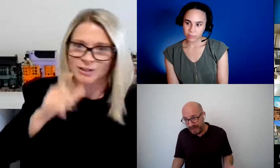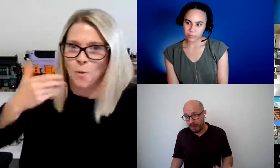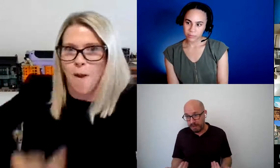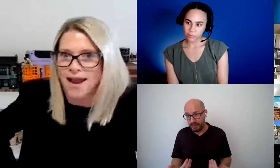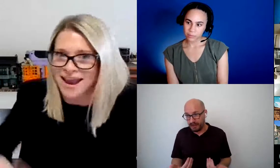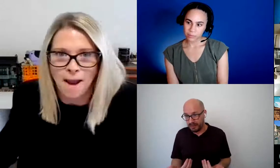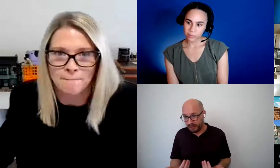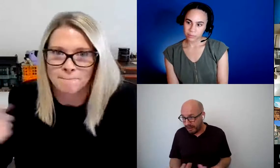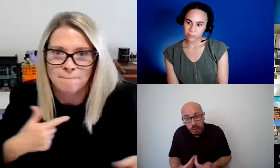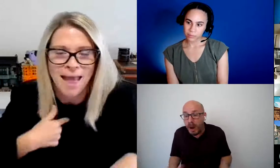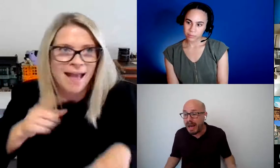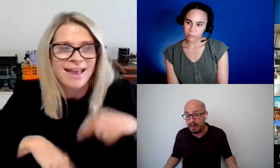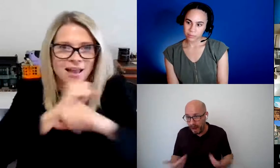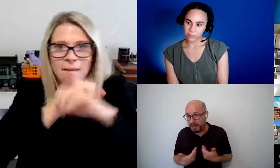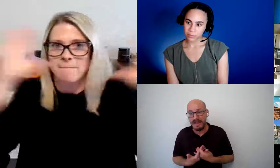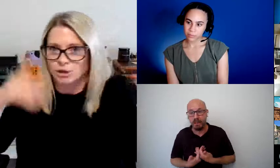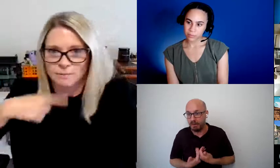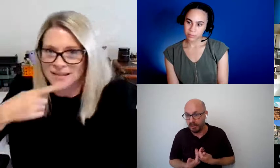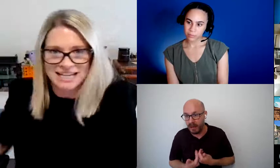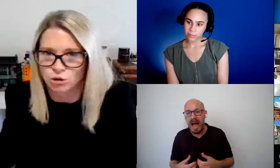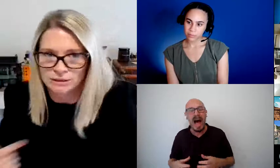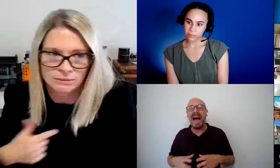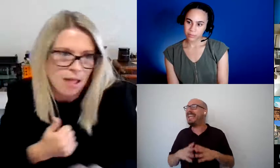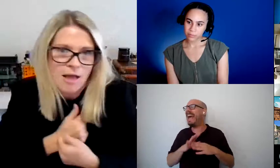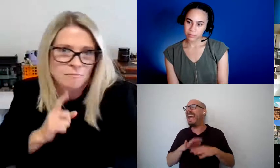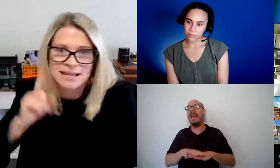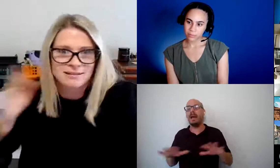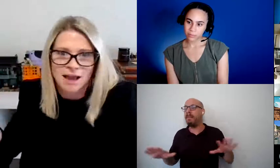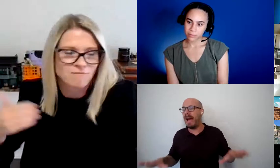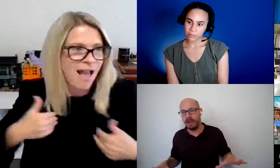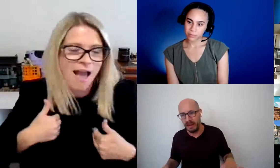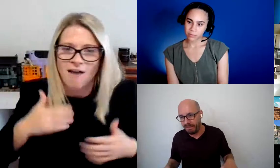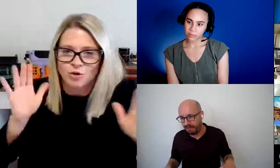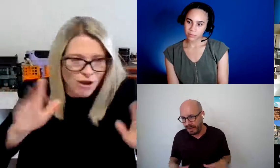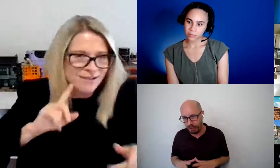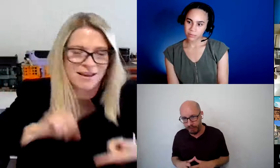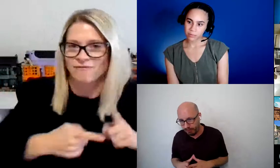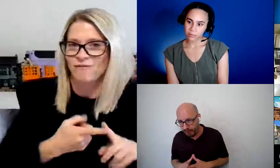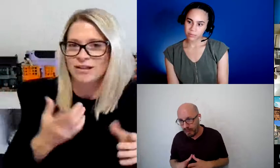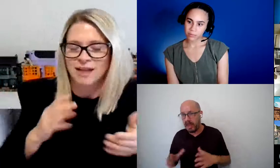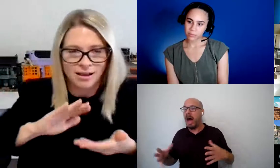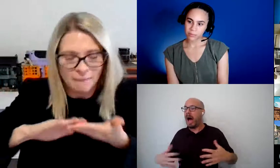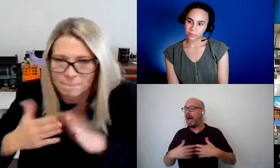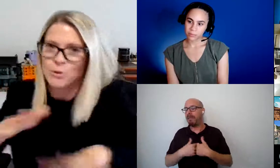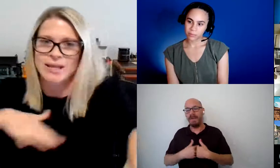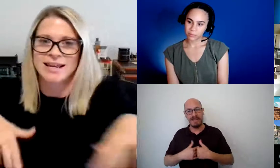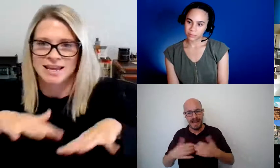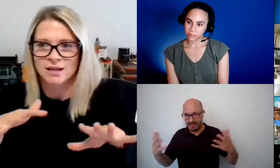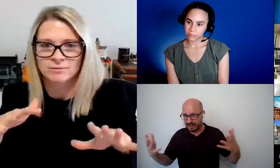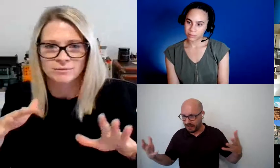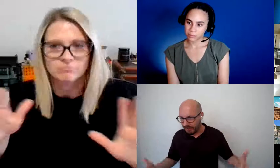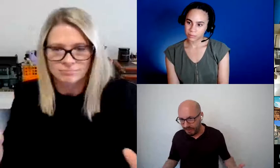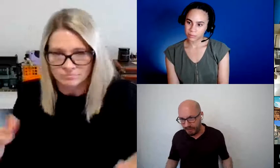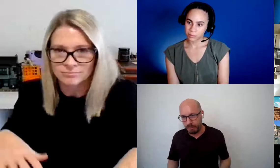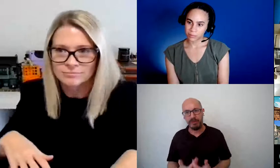I'm going to take the red pill. That's who I am. I'm a deaf person. I cannot imagine life as a hearing person. I have a fantastic life as a deaf